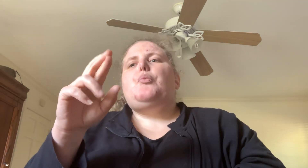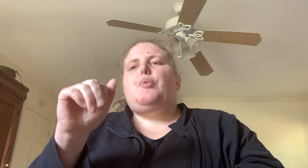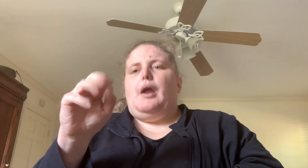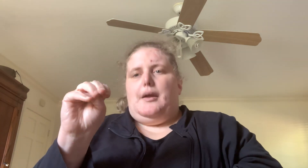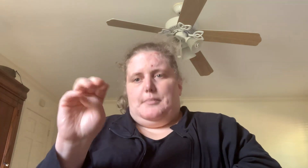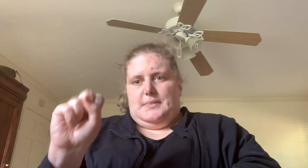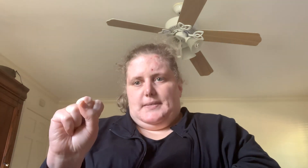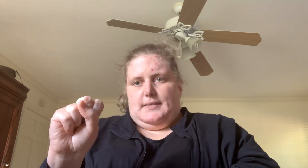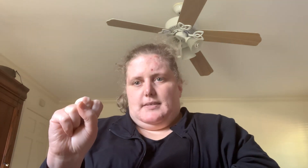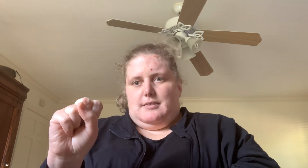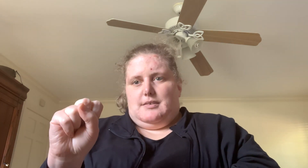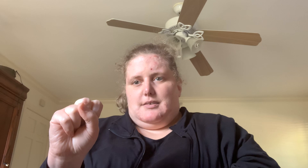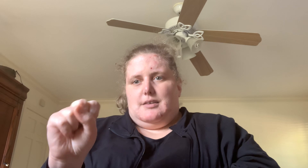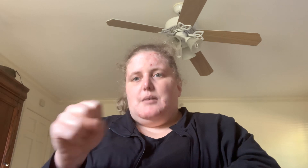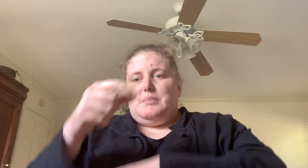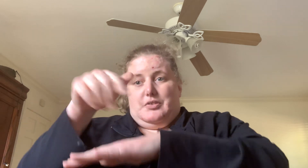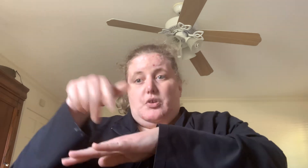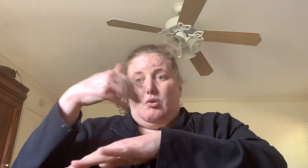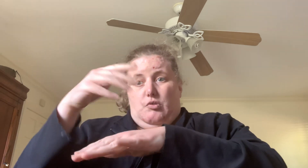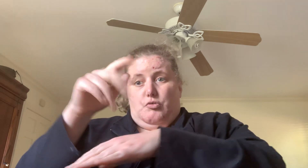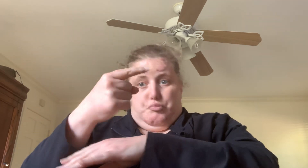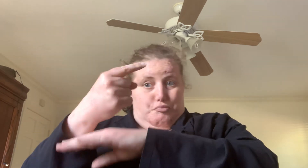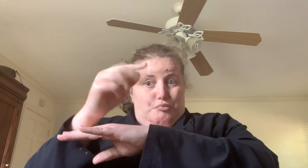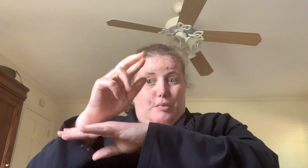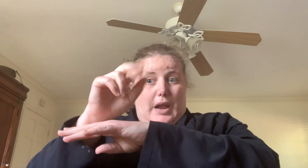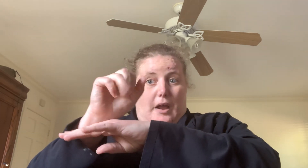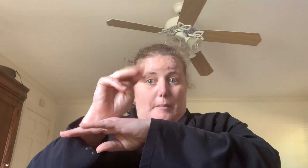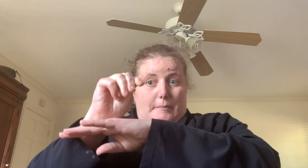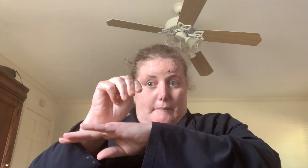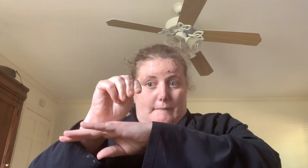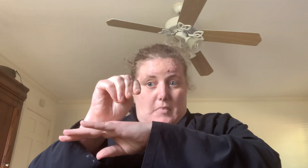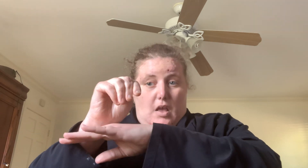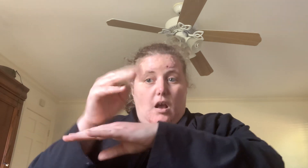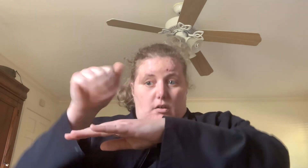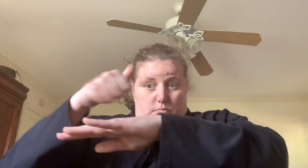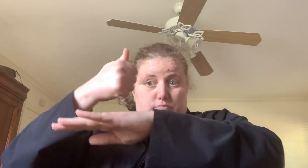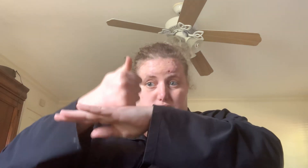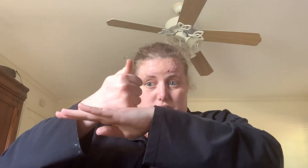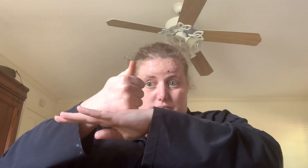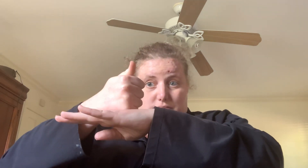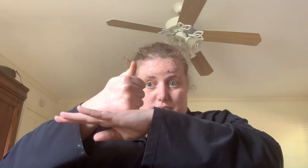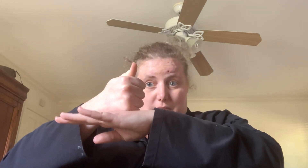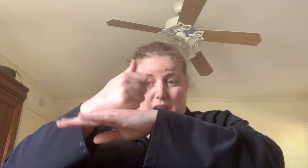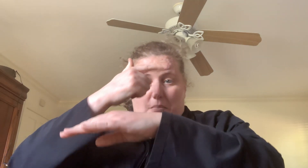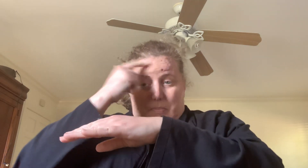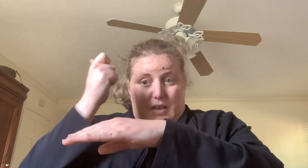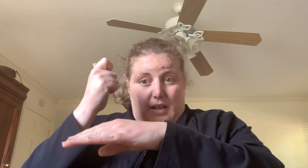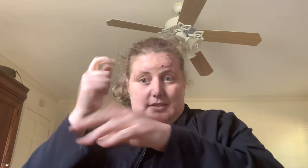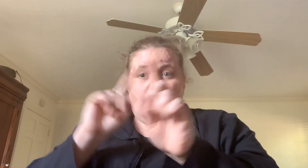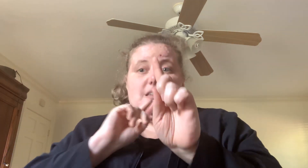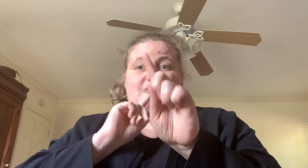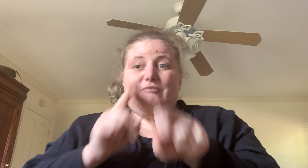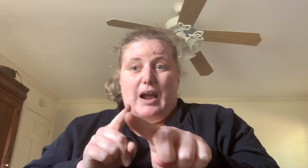moles. These are going to cancel out. And then your final answer will be expressed in grams. So that's going to be